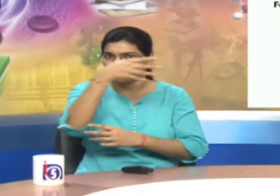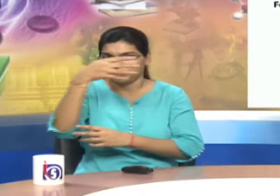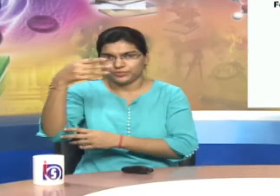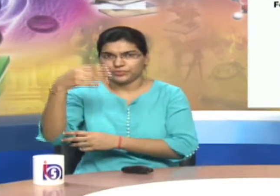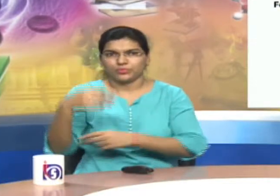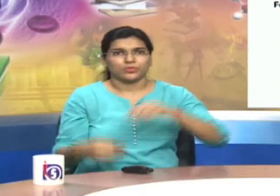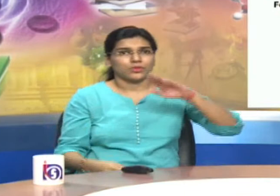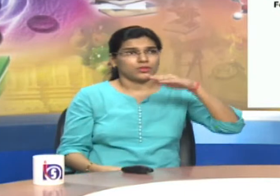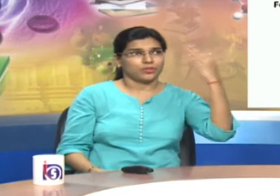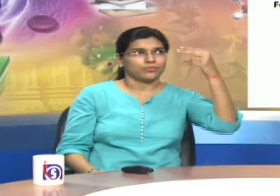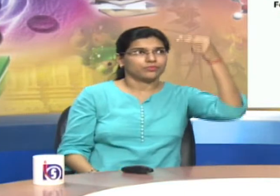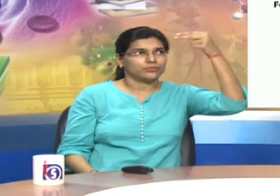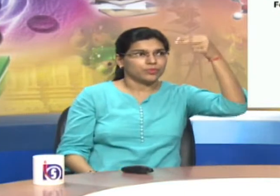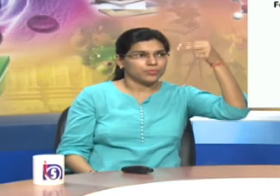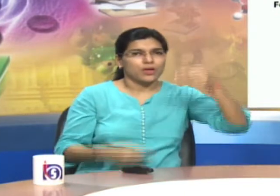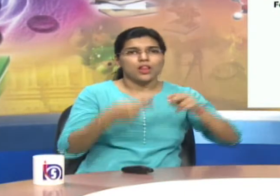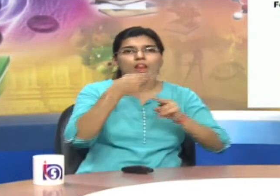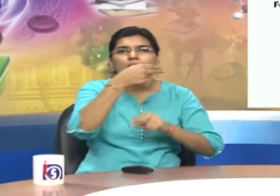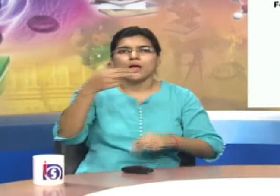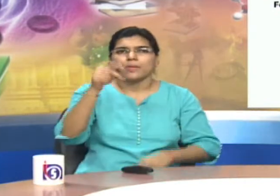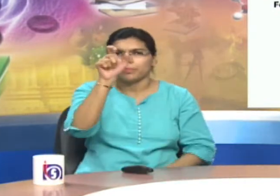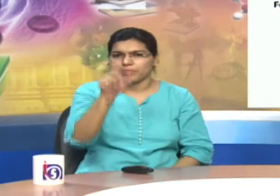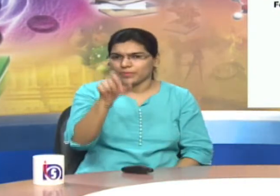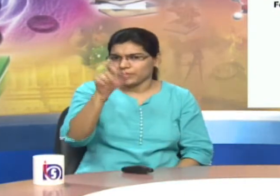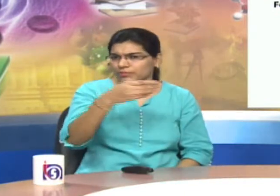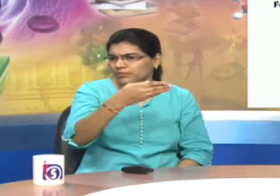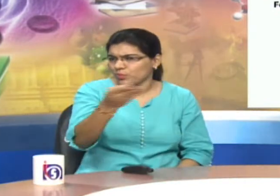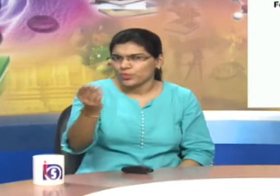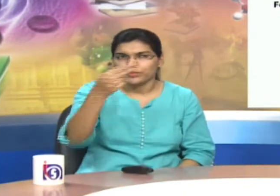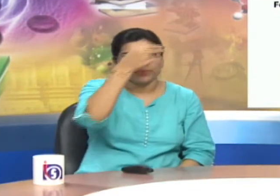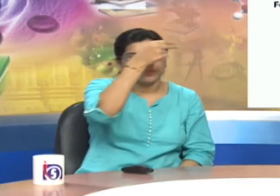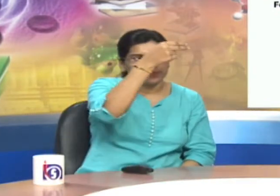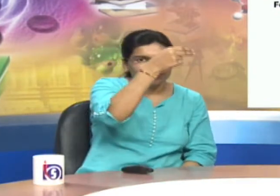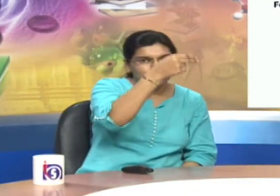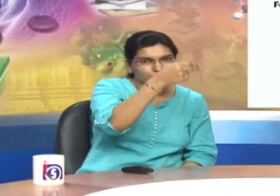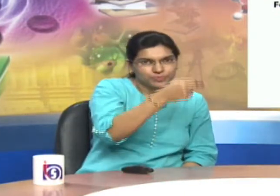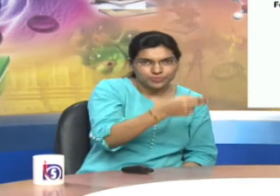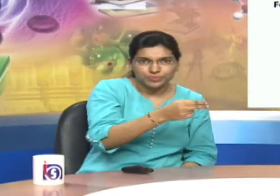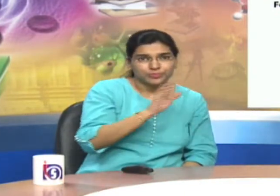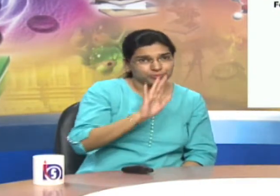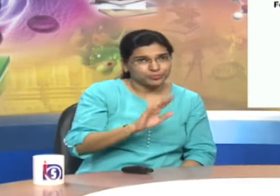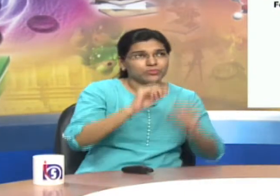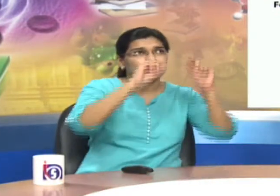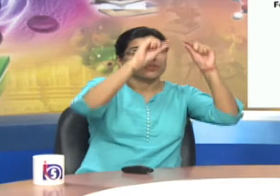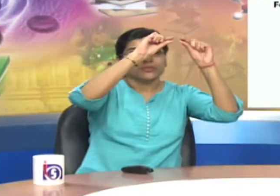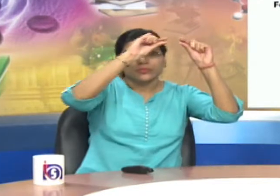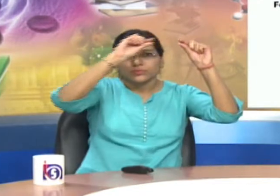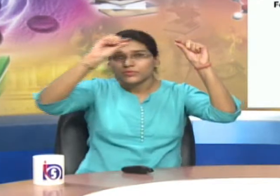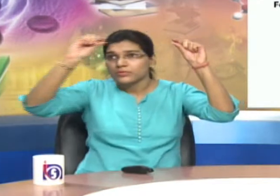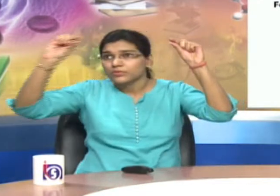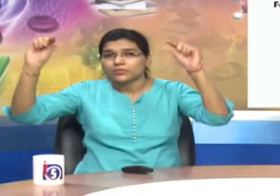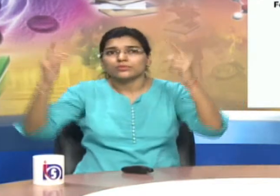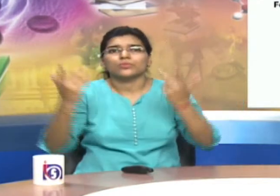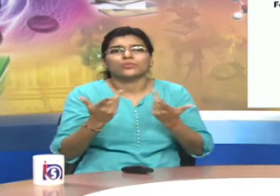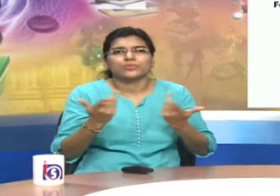observed all the red circles. See in the table there are few names written